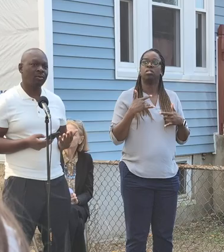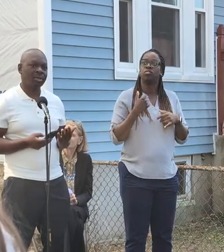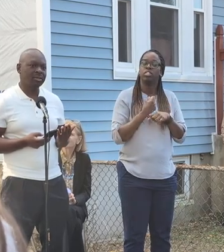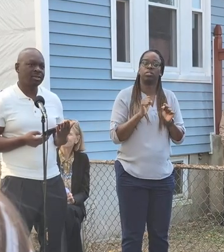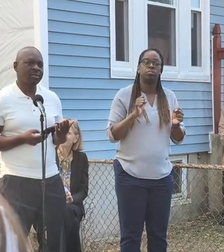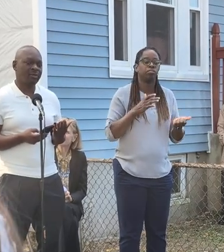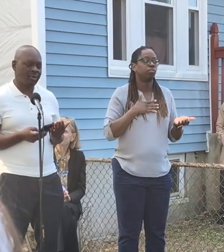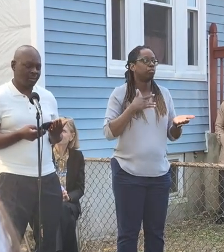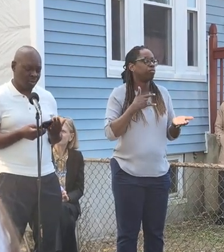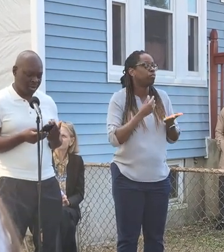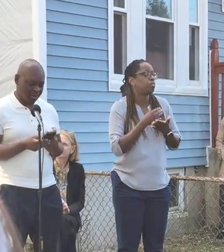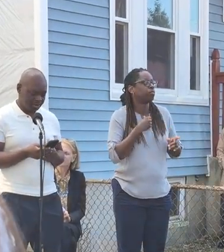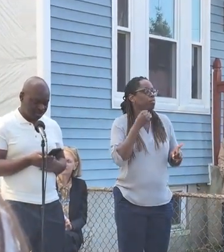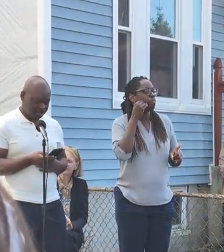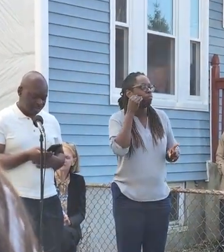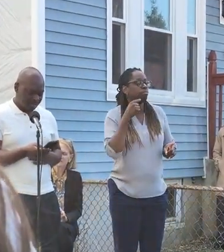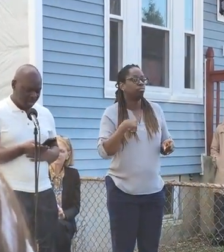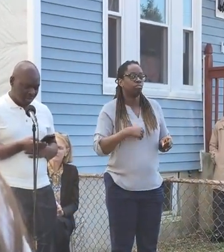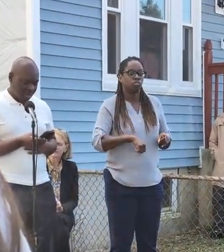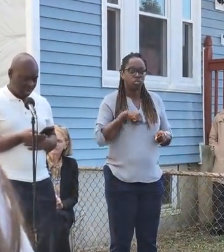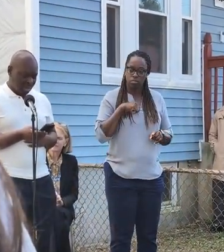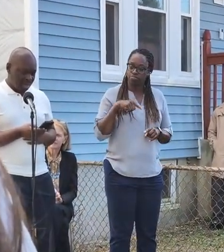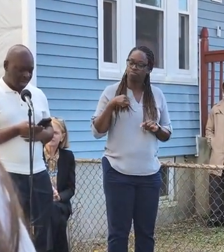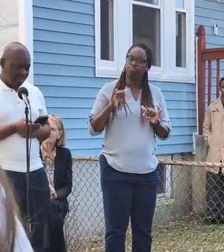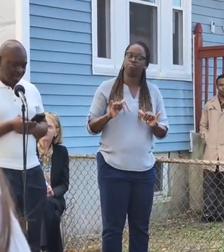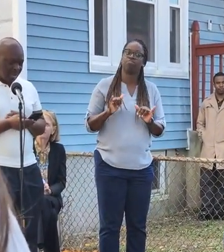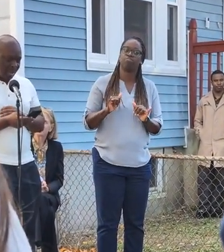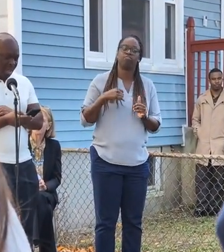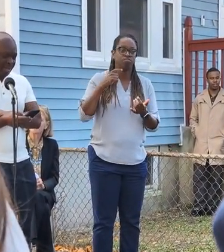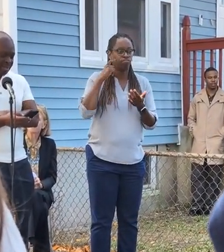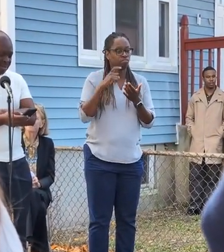housing is very important.